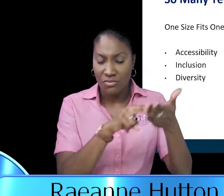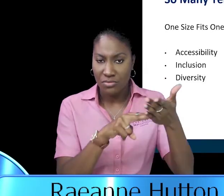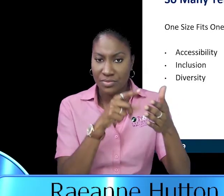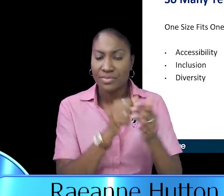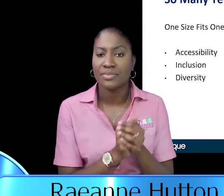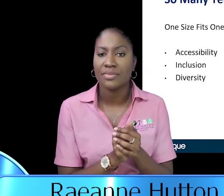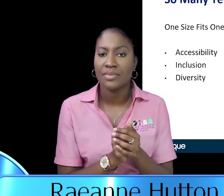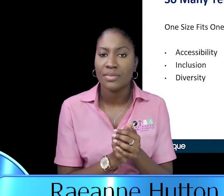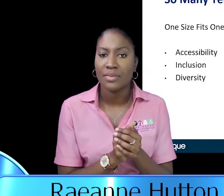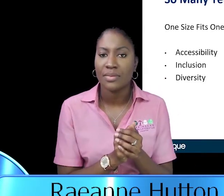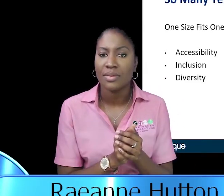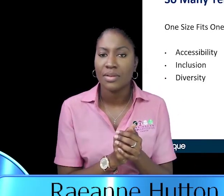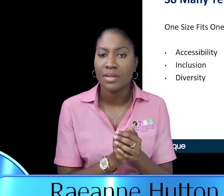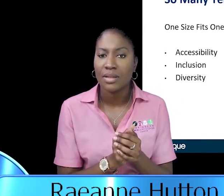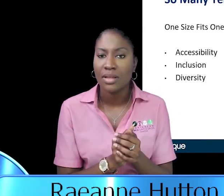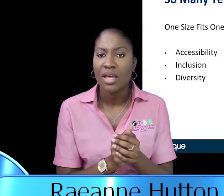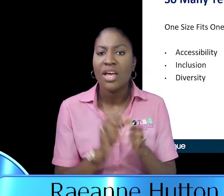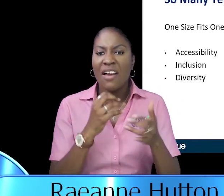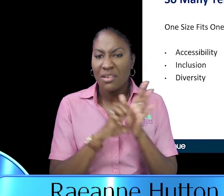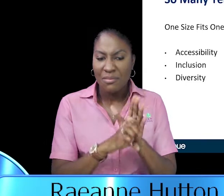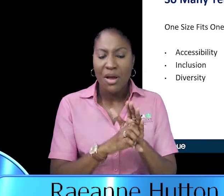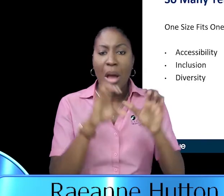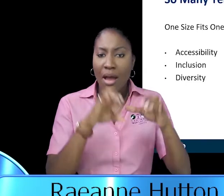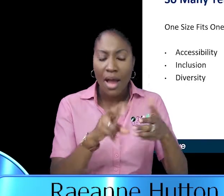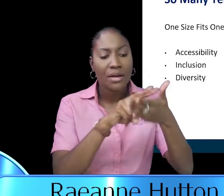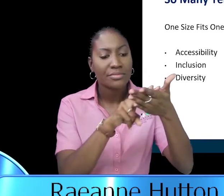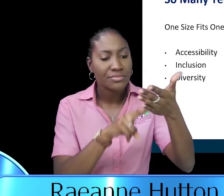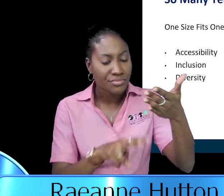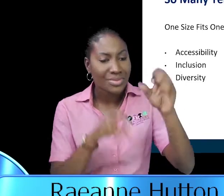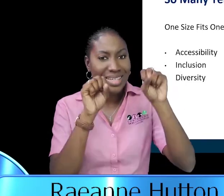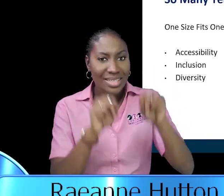if you meet them, you're going to be pretty accessible.